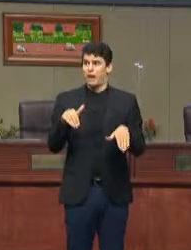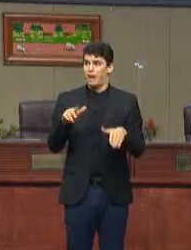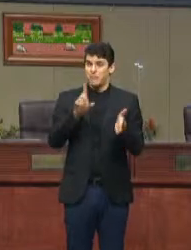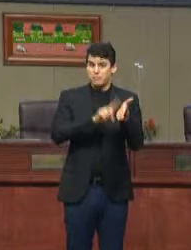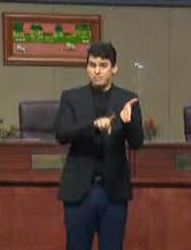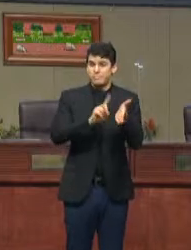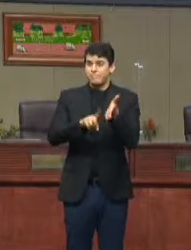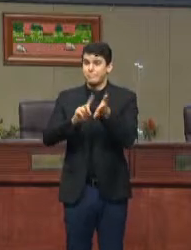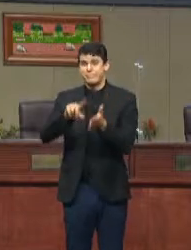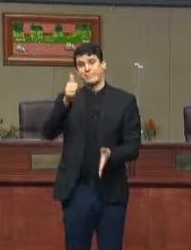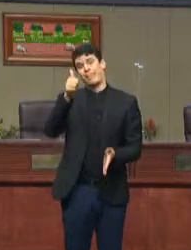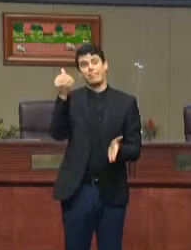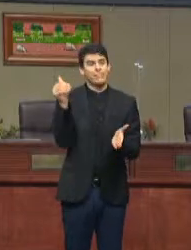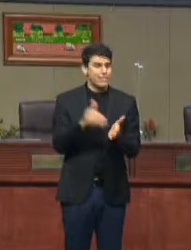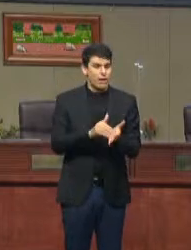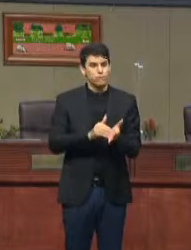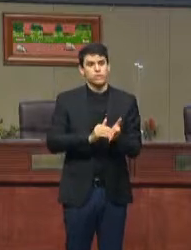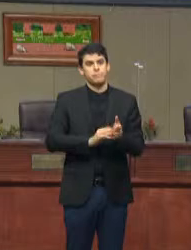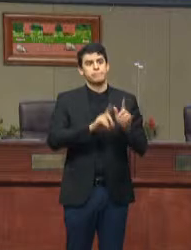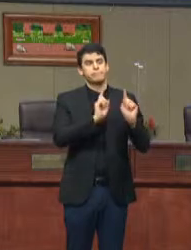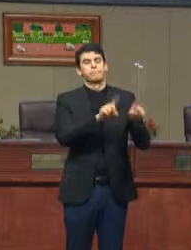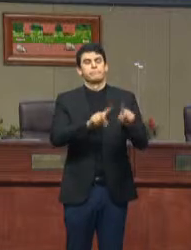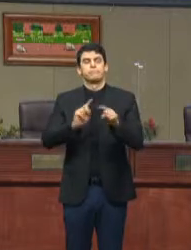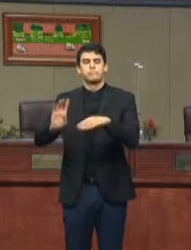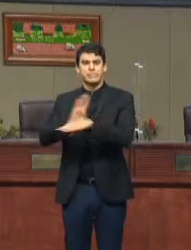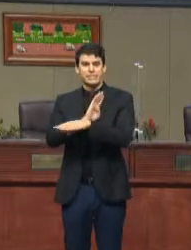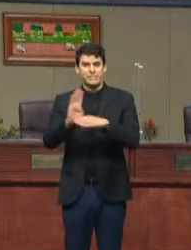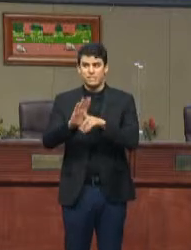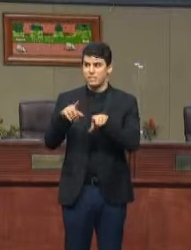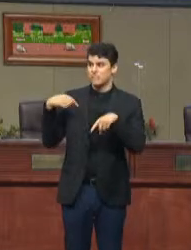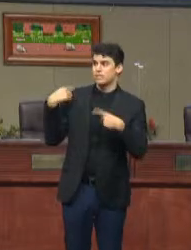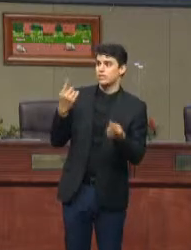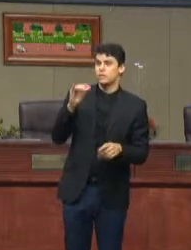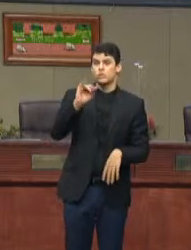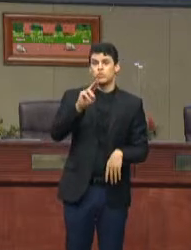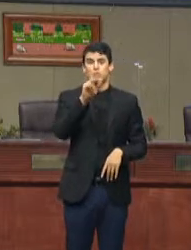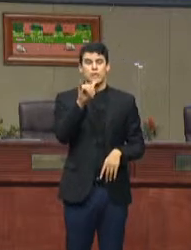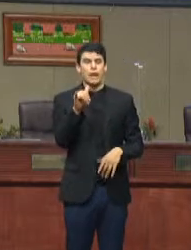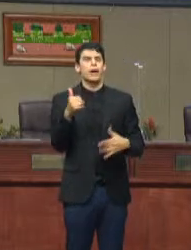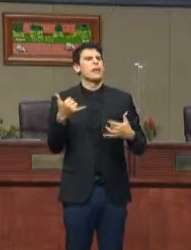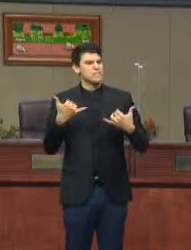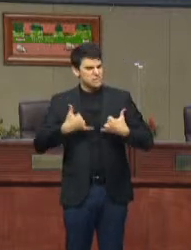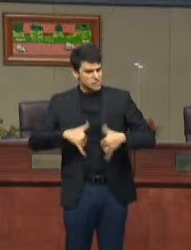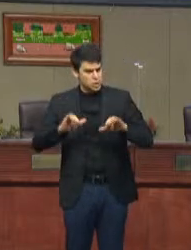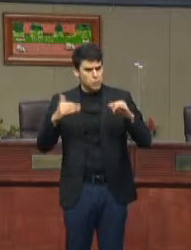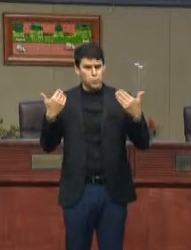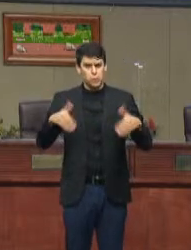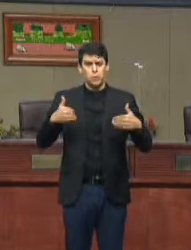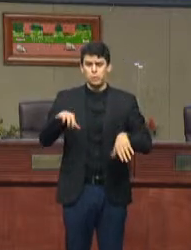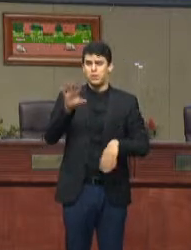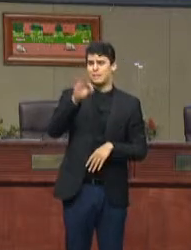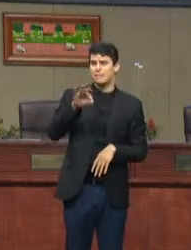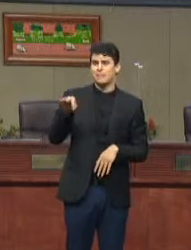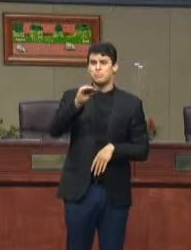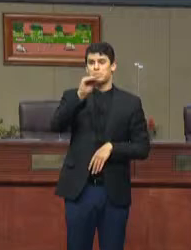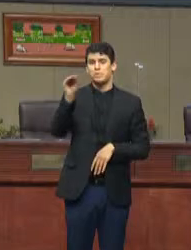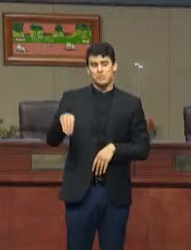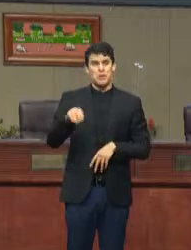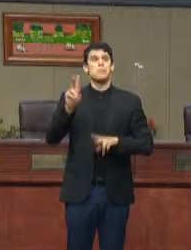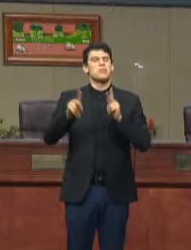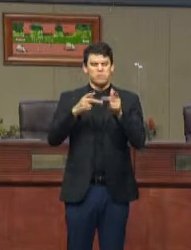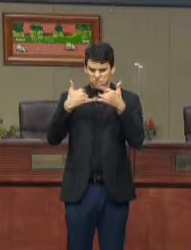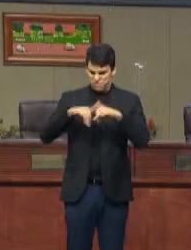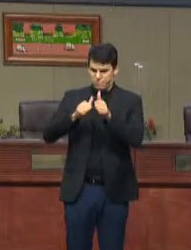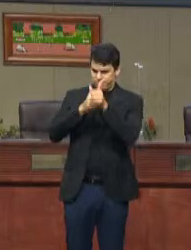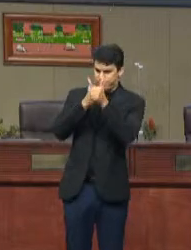July and continue to see a very high rate of compliance, 99%